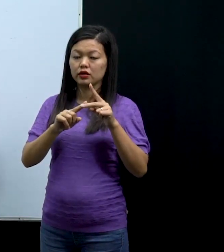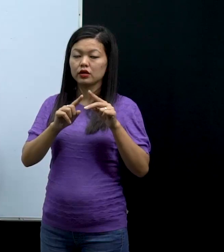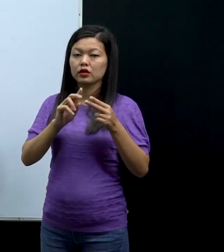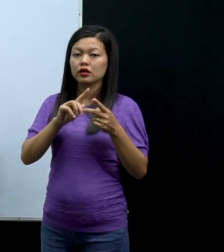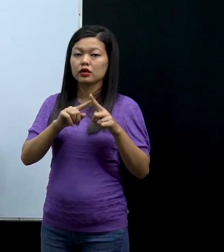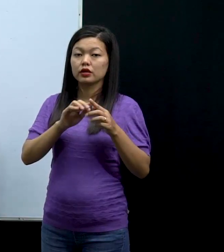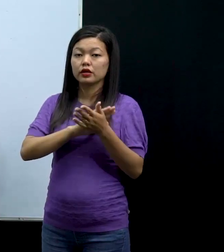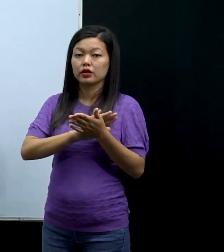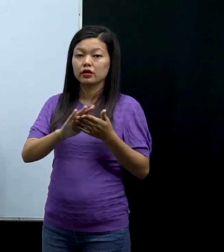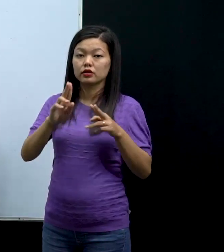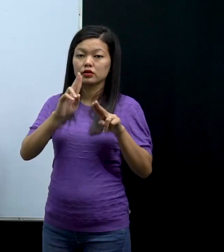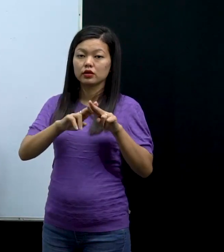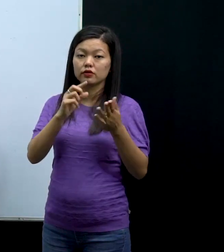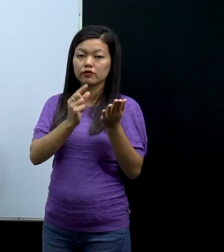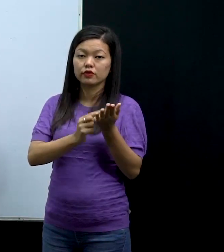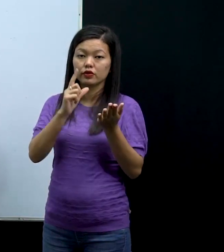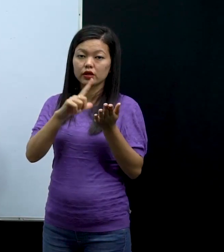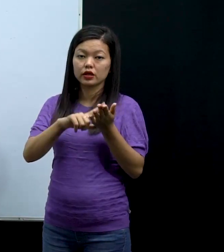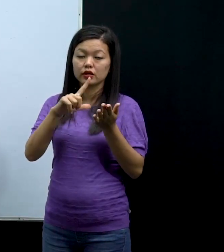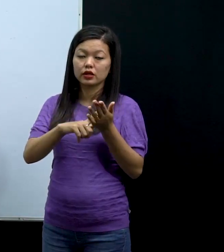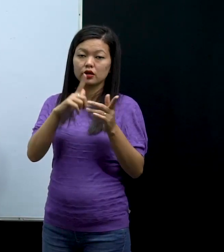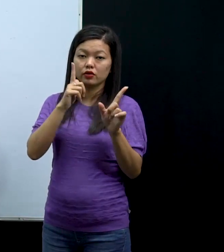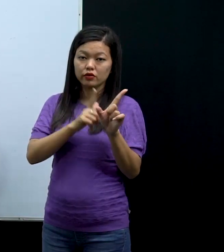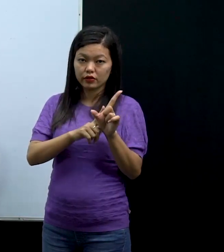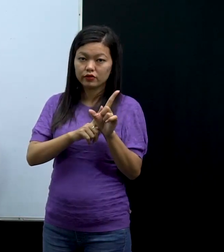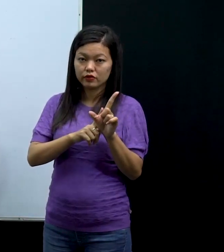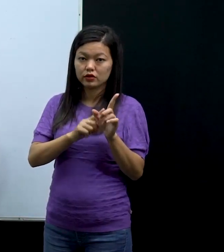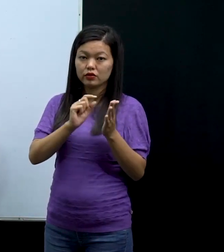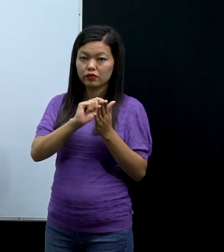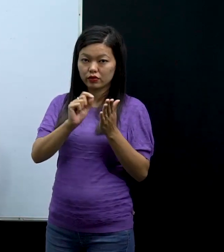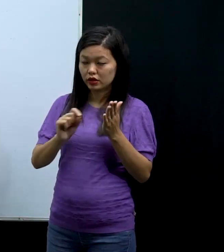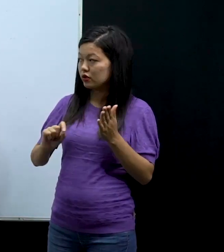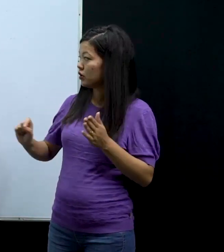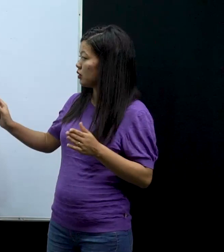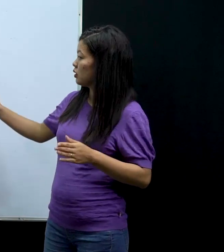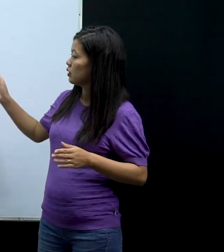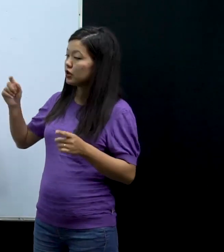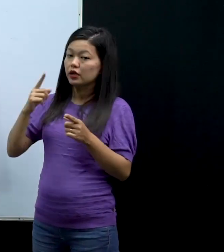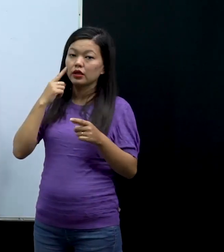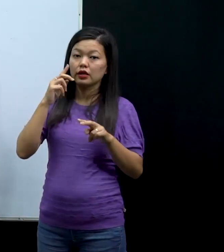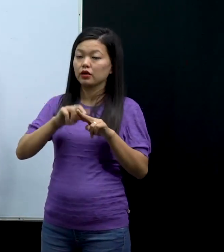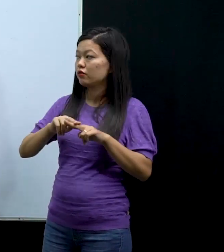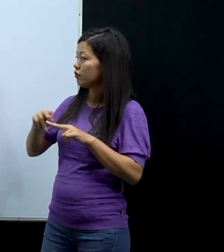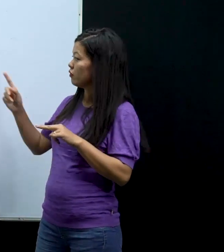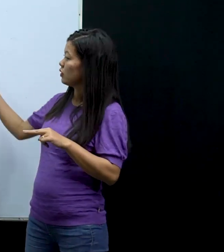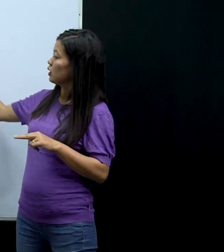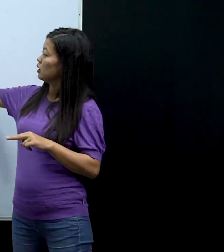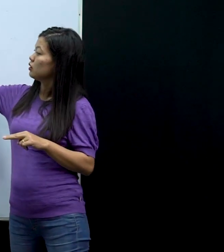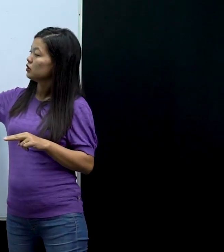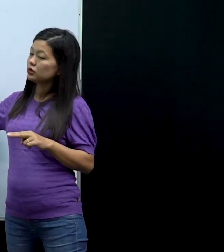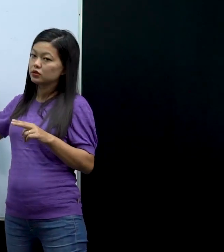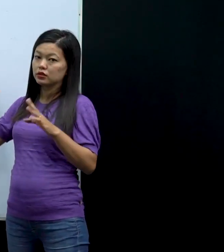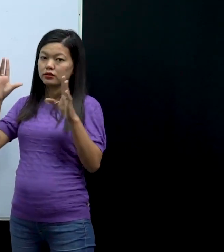this because there will be a time when you will be confused after browsing everything, or in this present day you have a lot of sources to